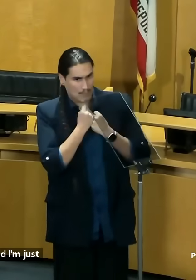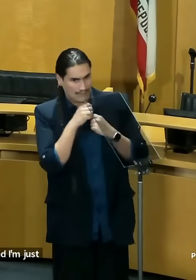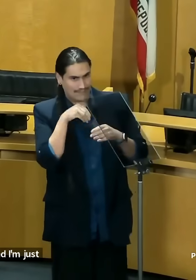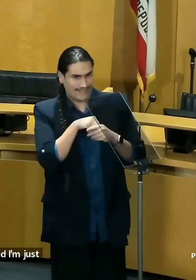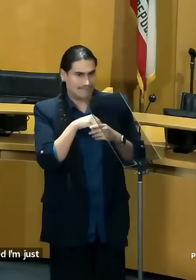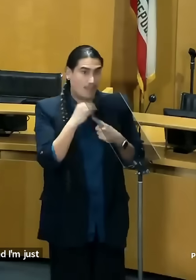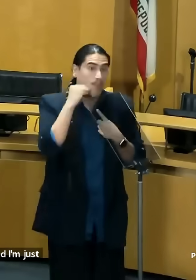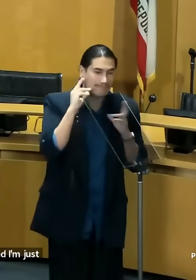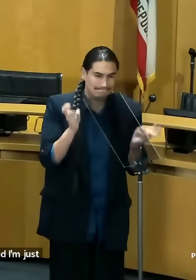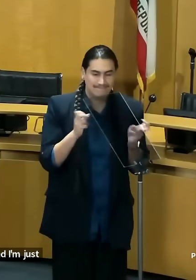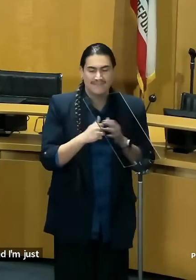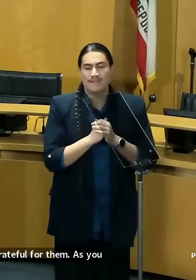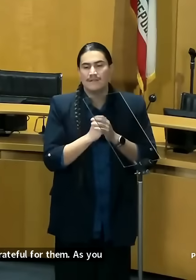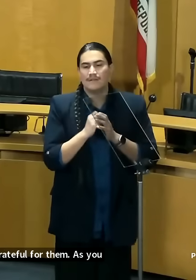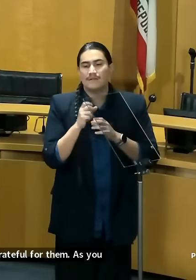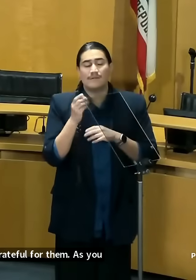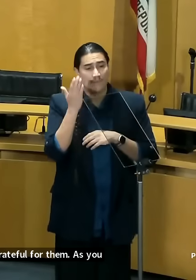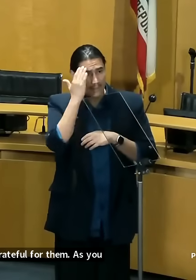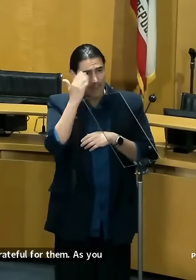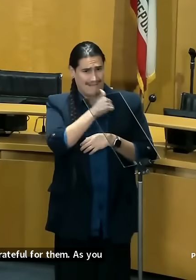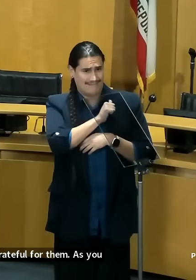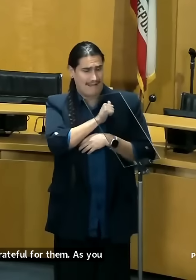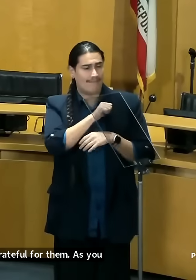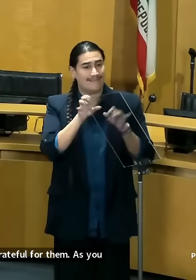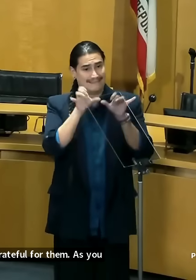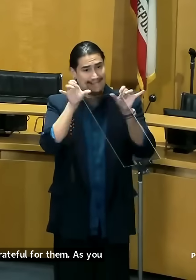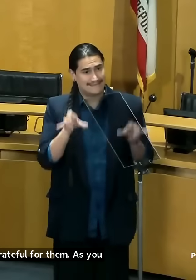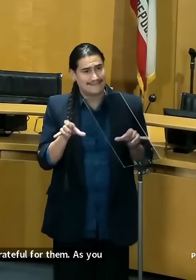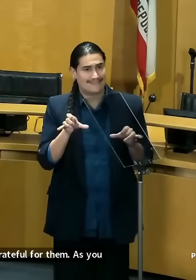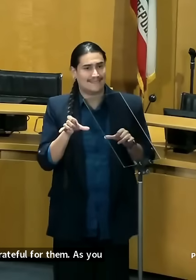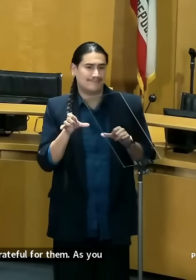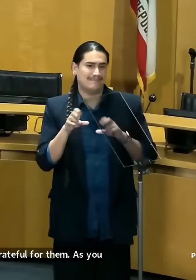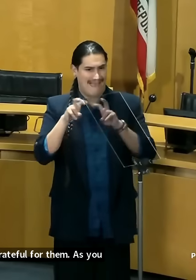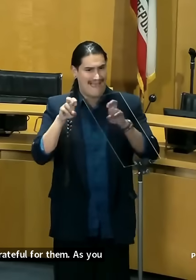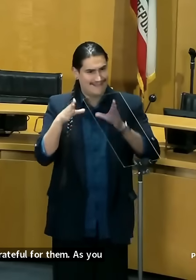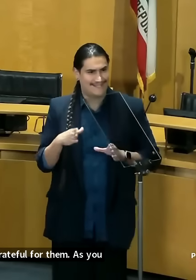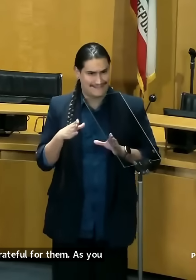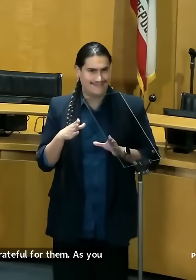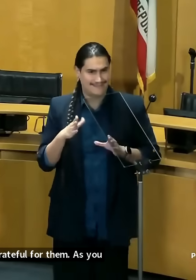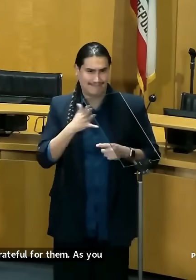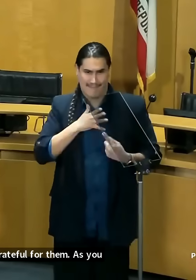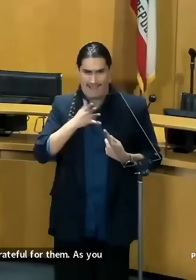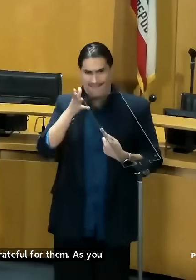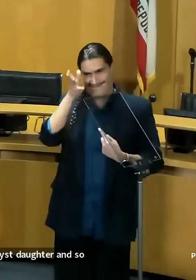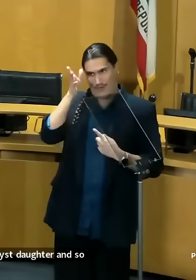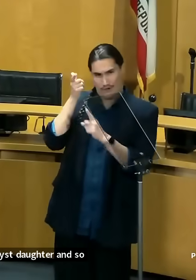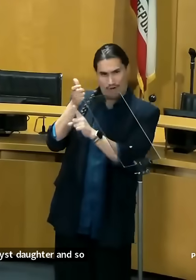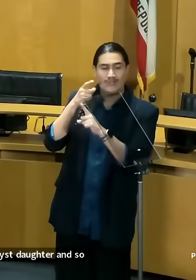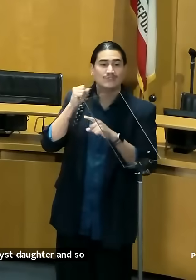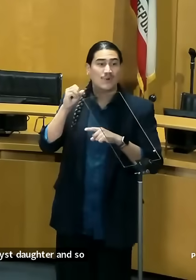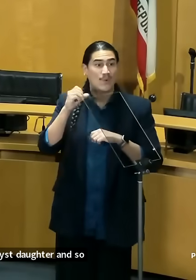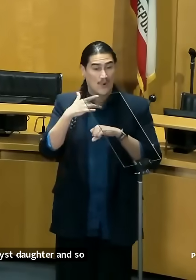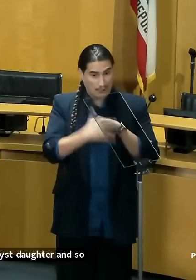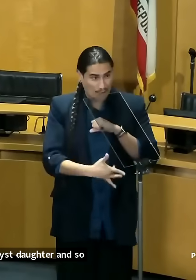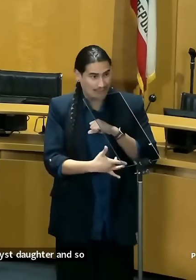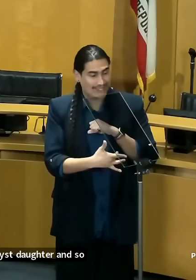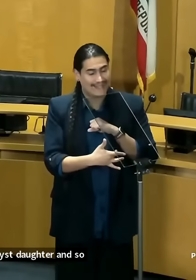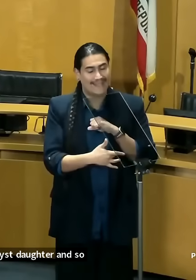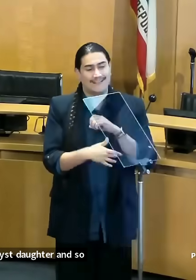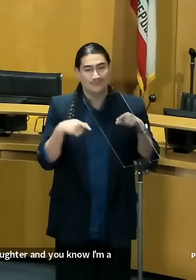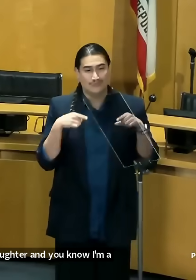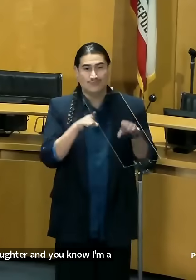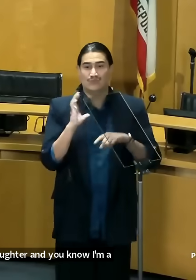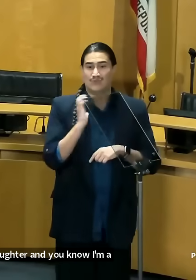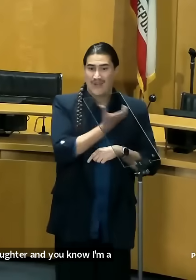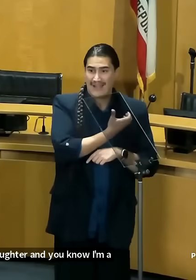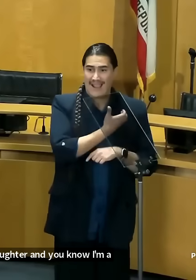you know, I'm a systems analyst daughter. And so very early on during